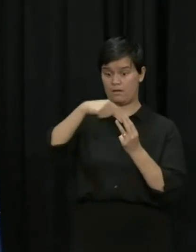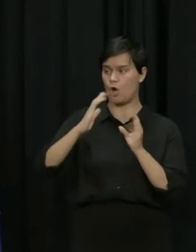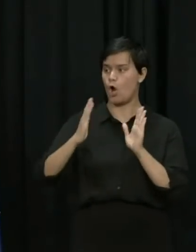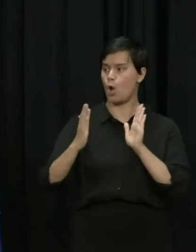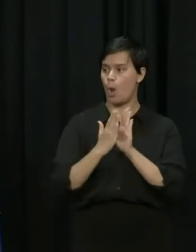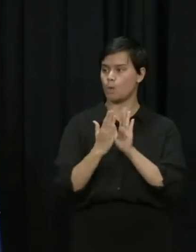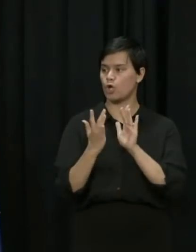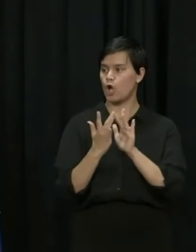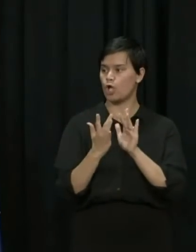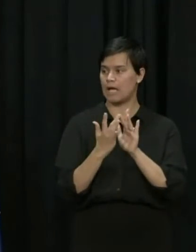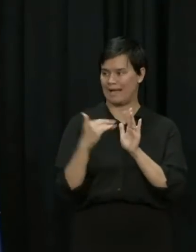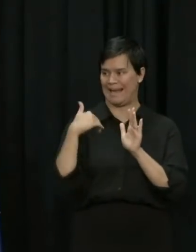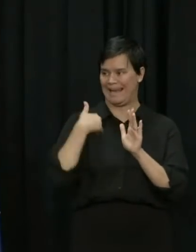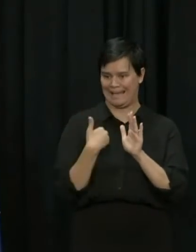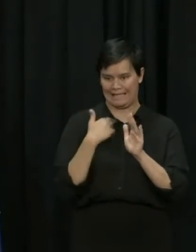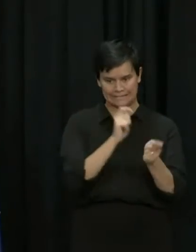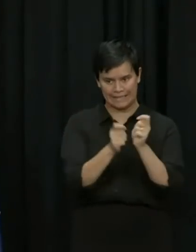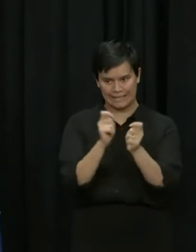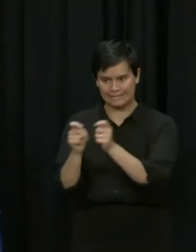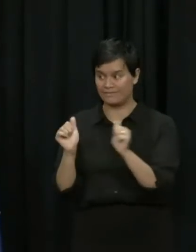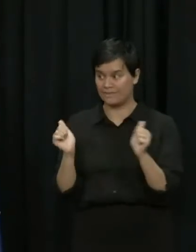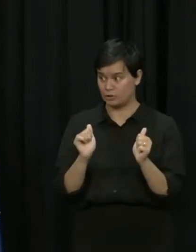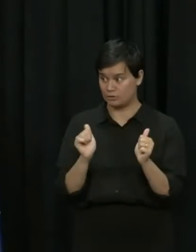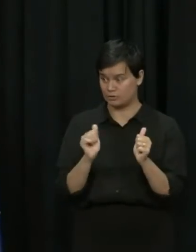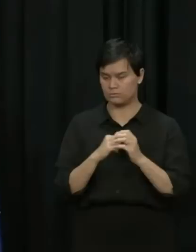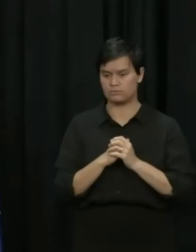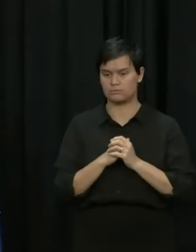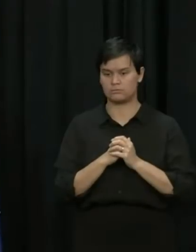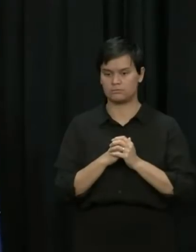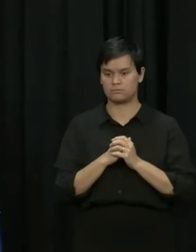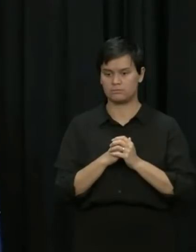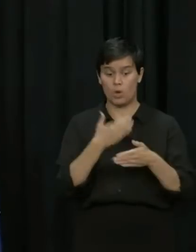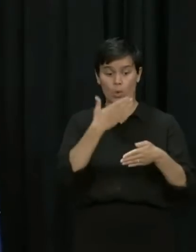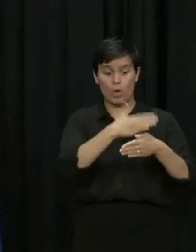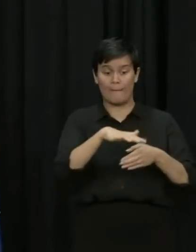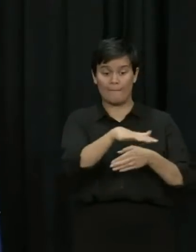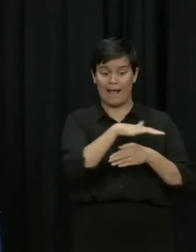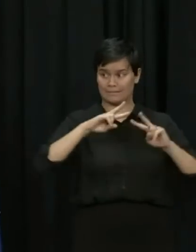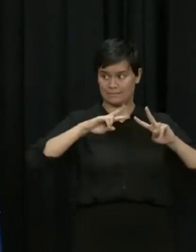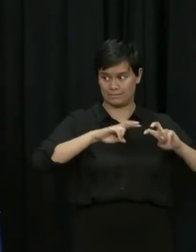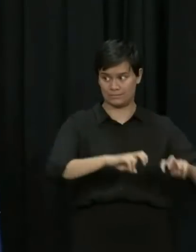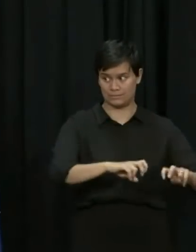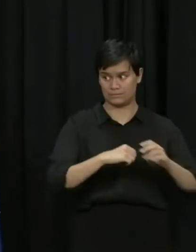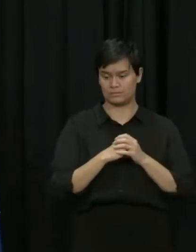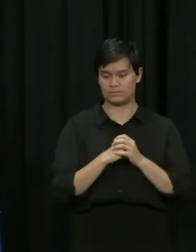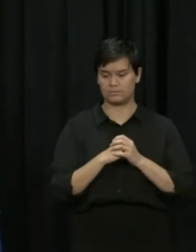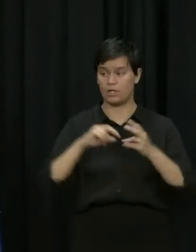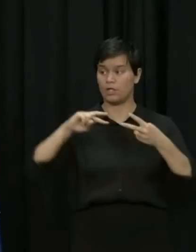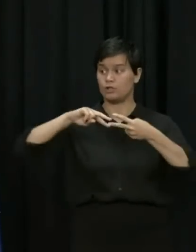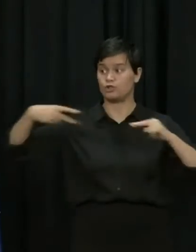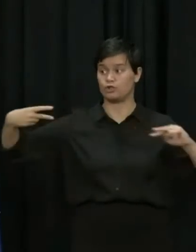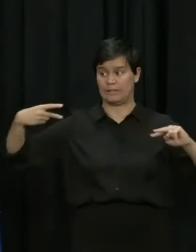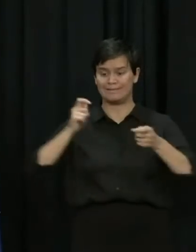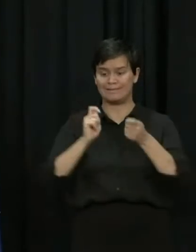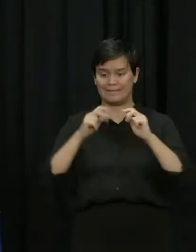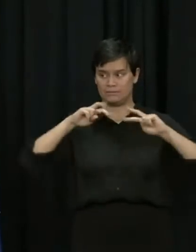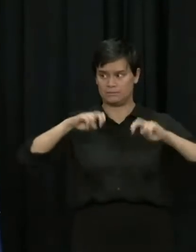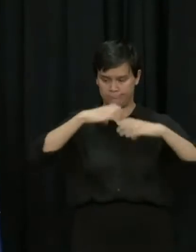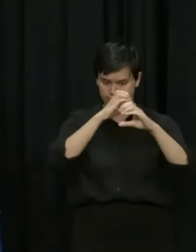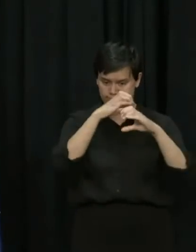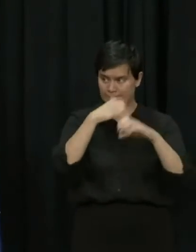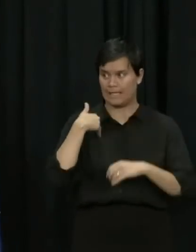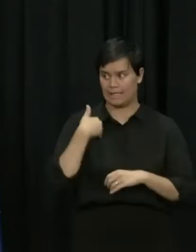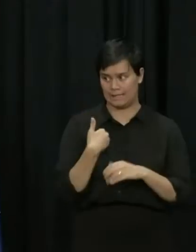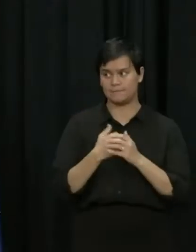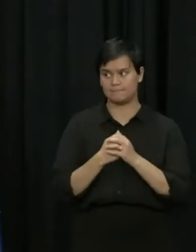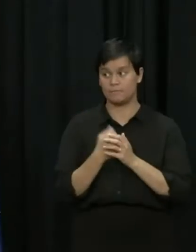cases, the work site, and the information from the genome sequencing. So we should get a early-ish picture, but we may not